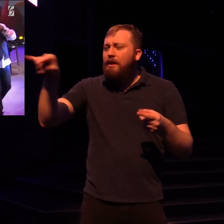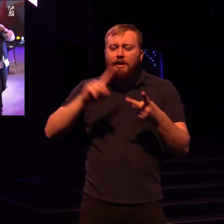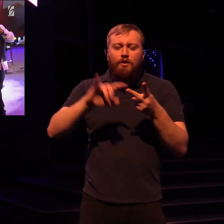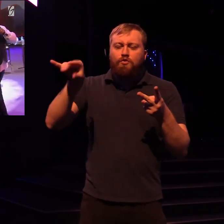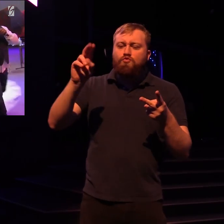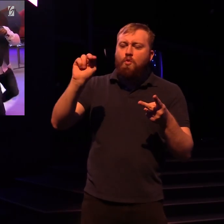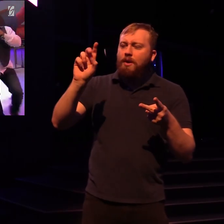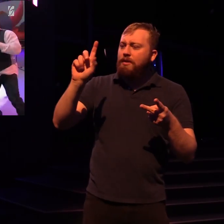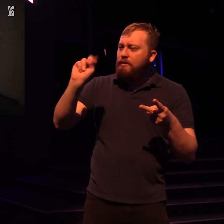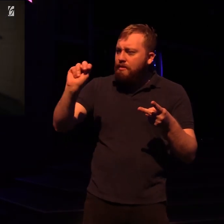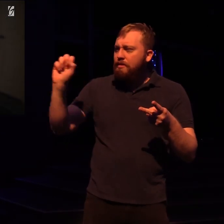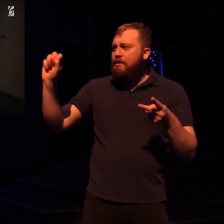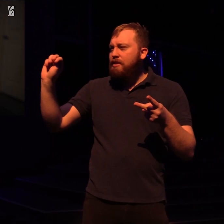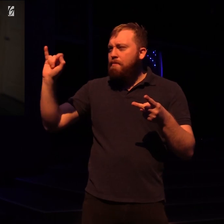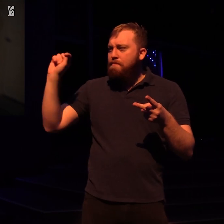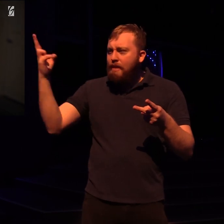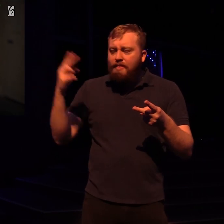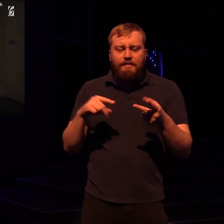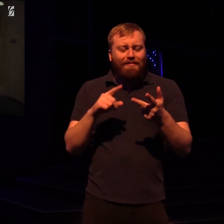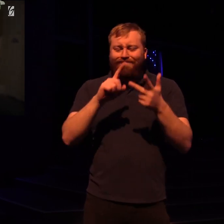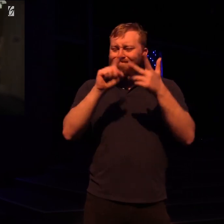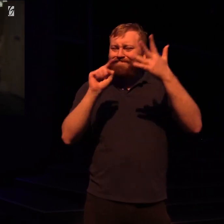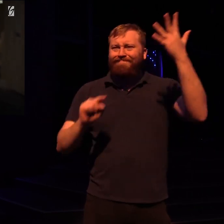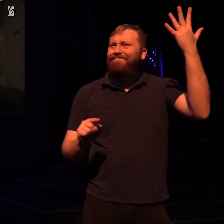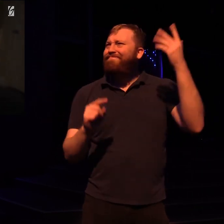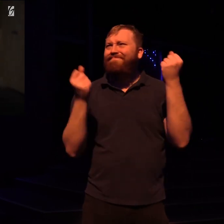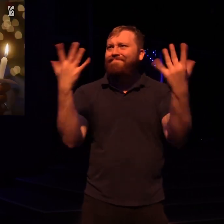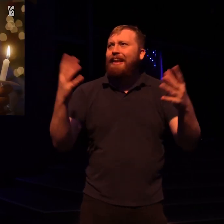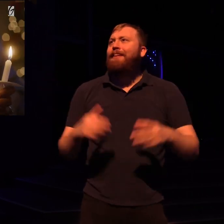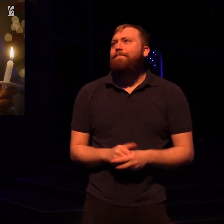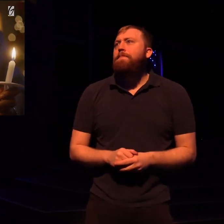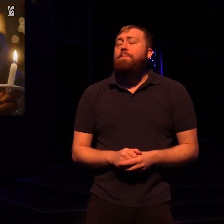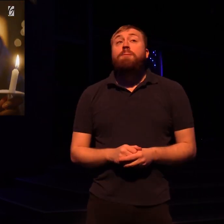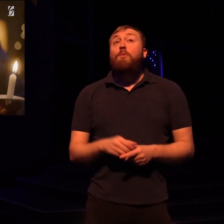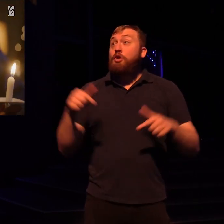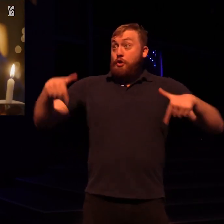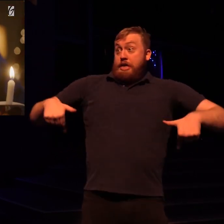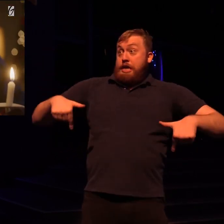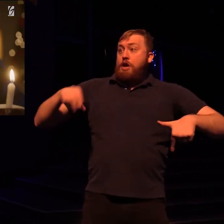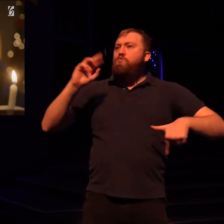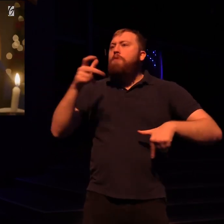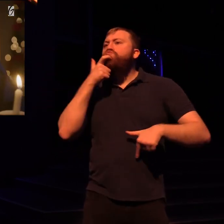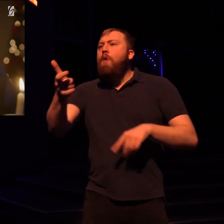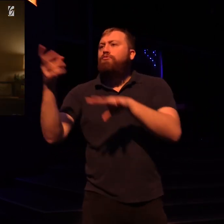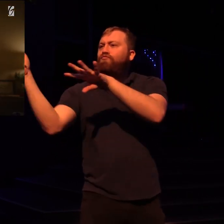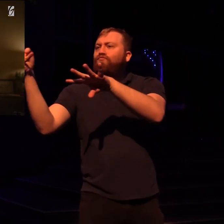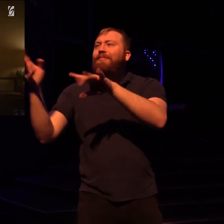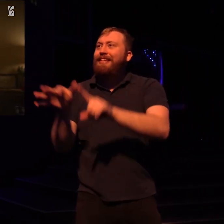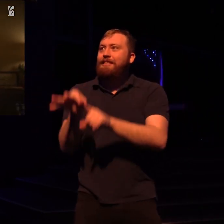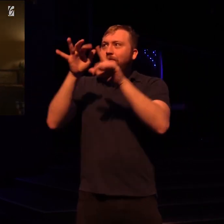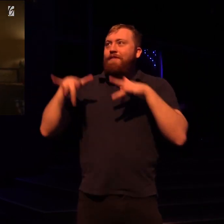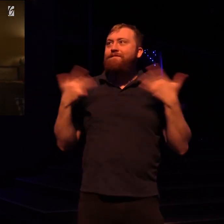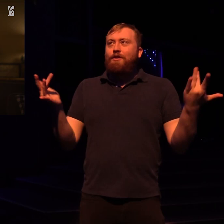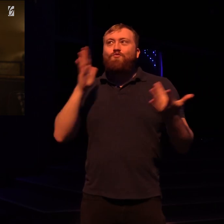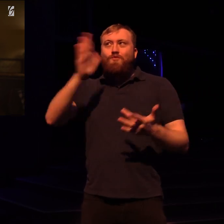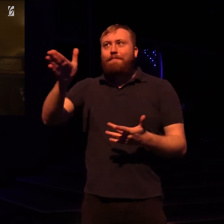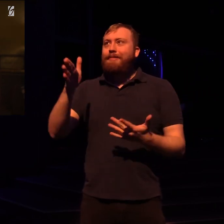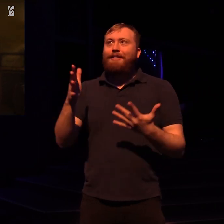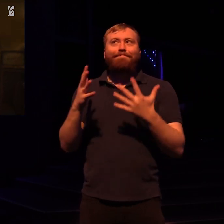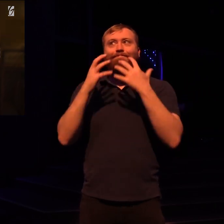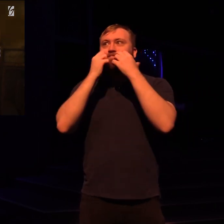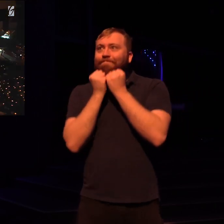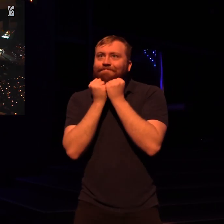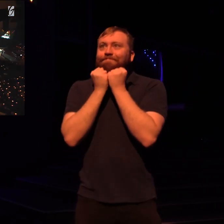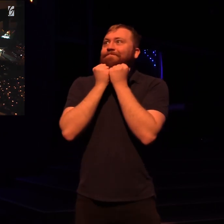Take Six, and more. Whether you join us online or in person, this special event is sure to be a holiday favorite